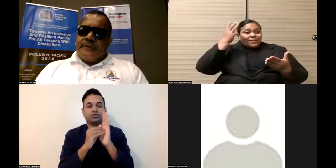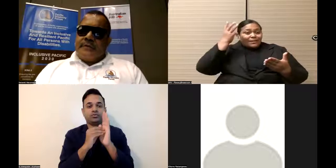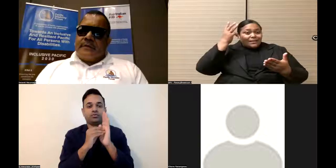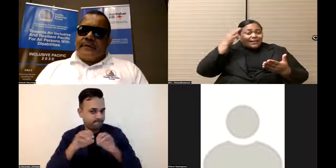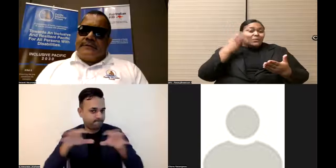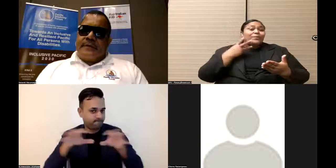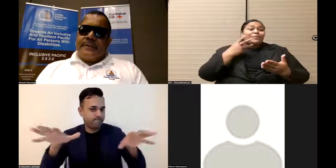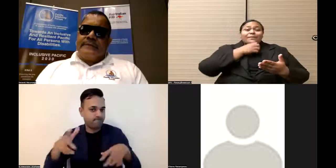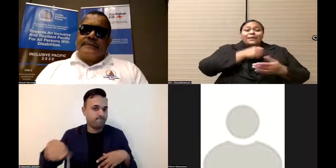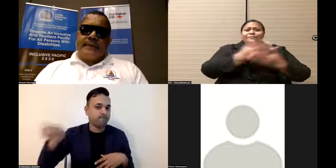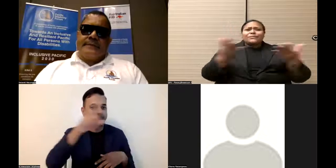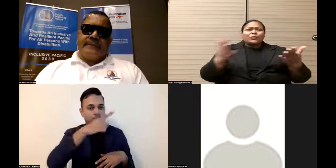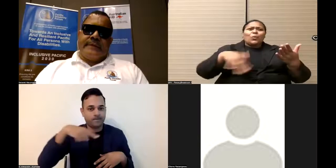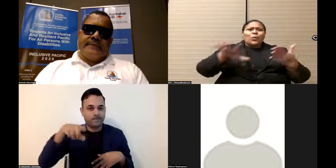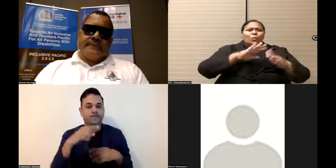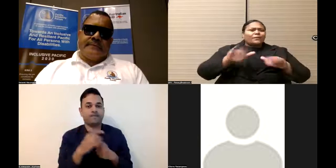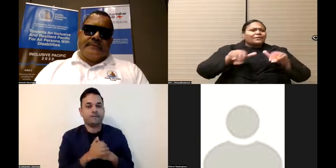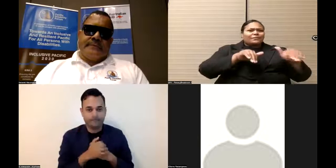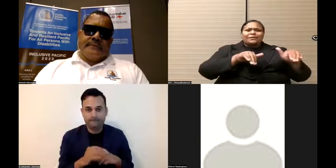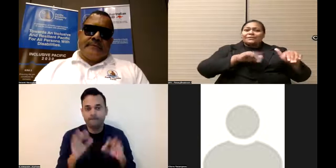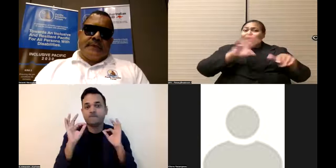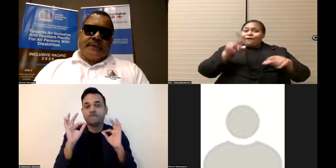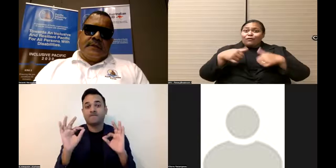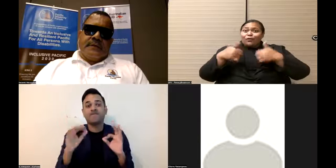So will be our first ever Pacific Satellite Summit.